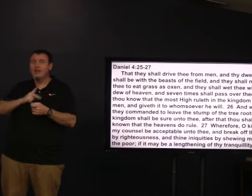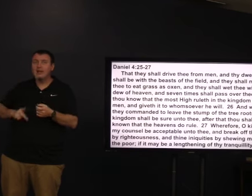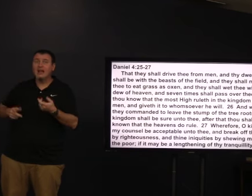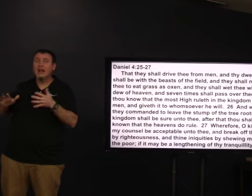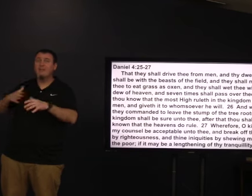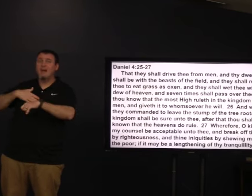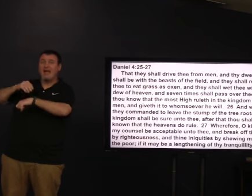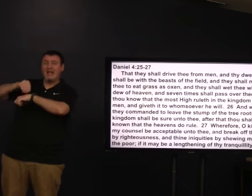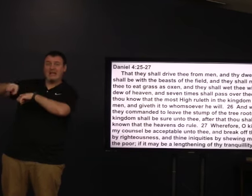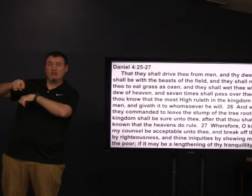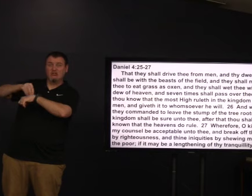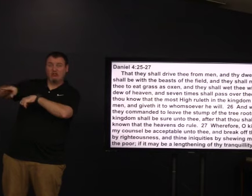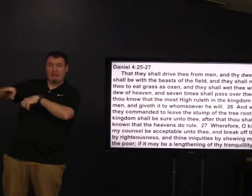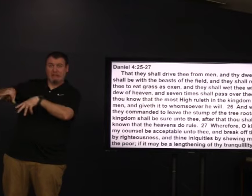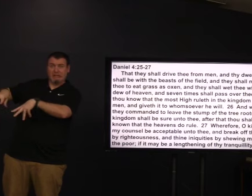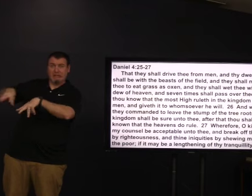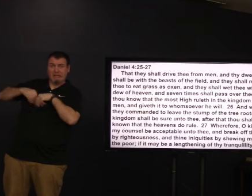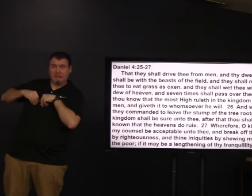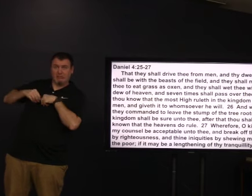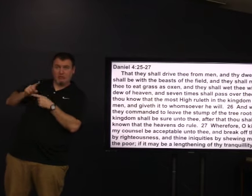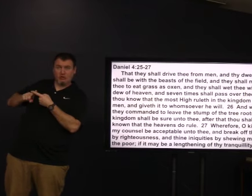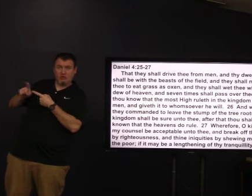And you shall have known that the heavens do rule.